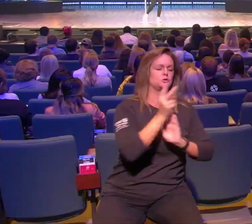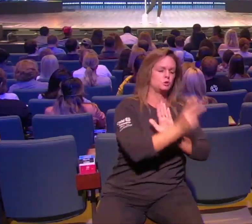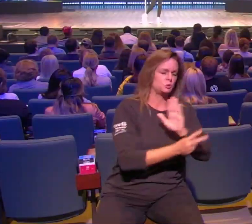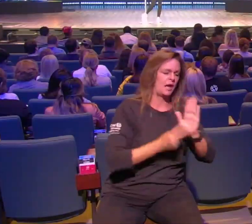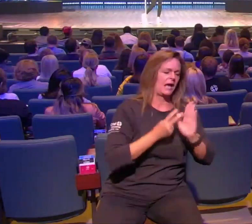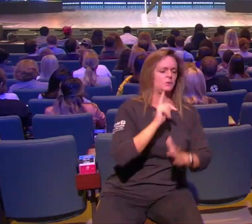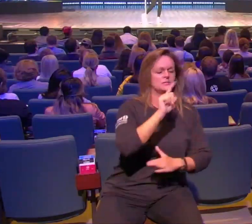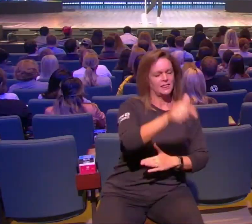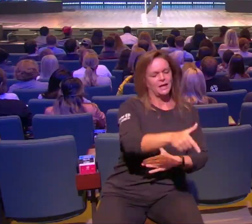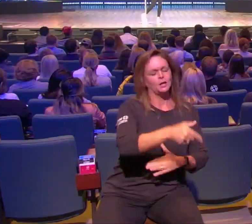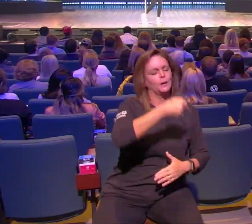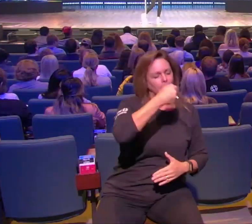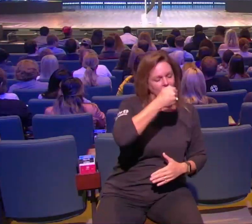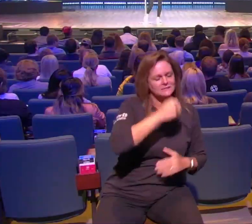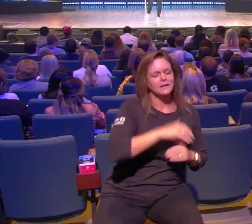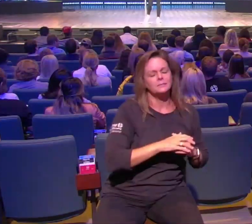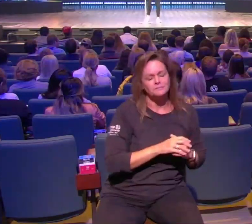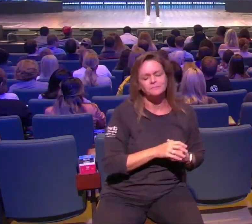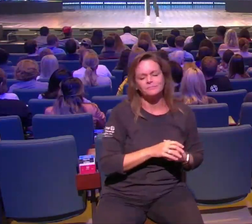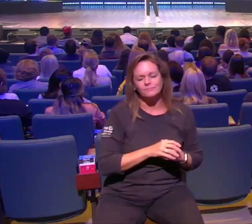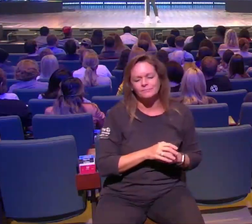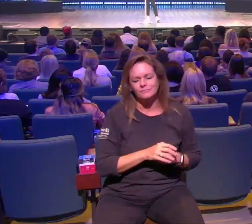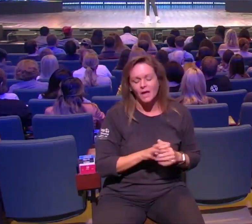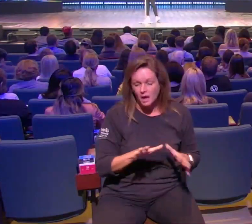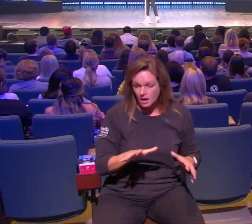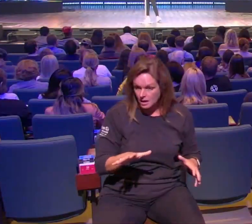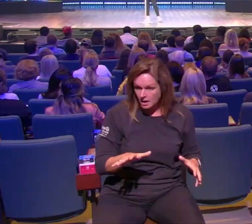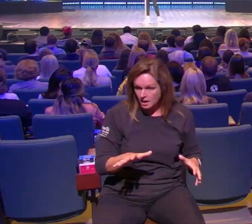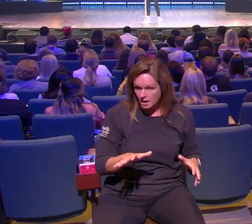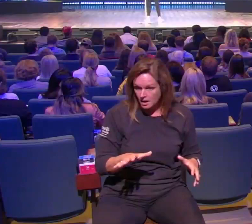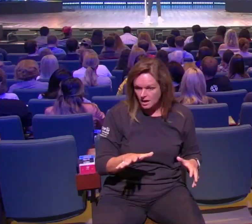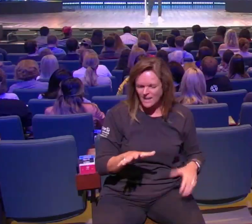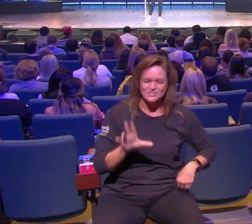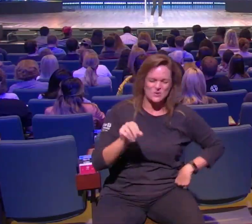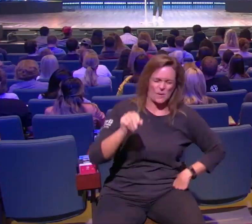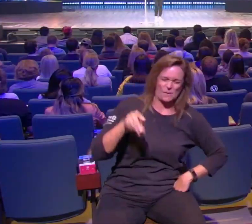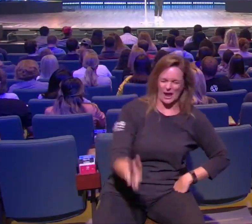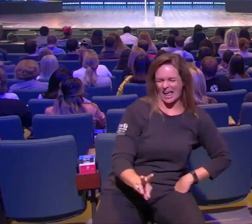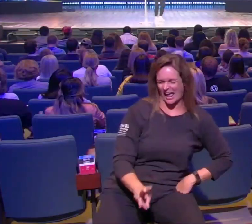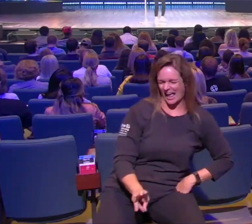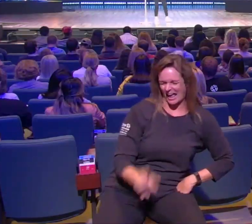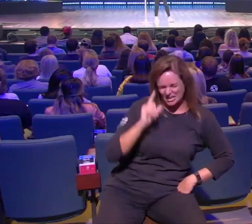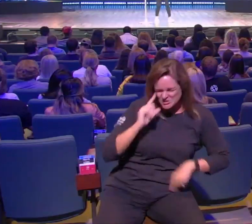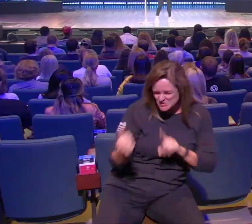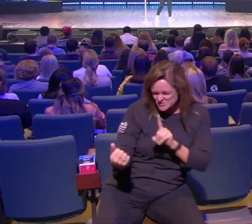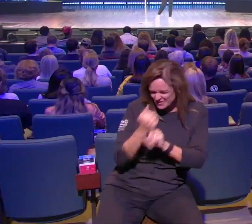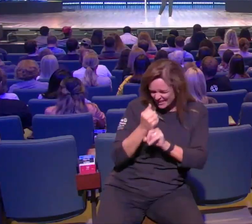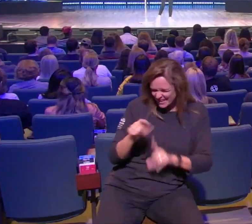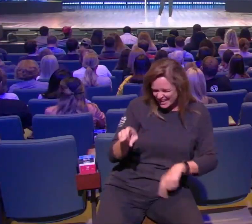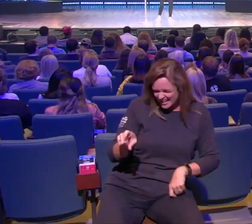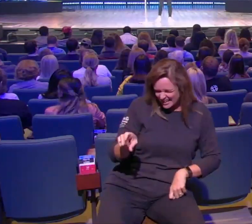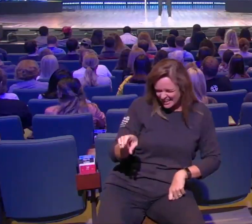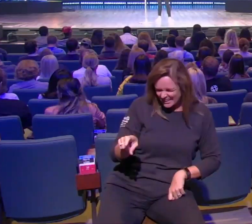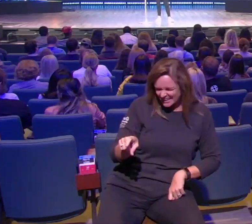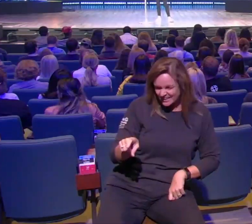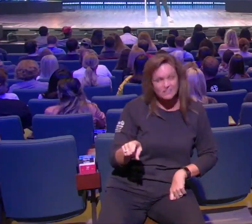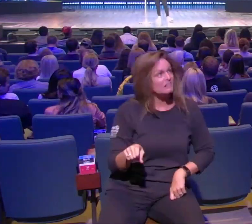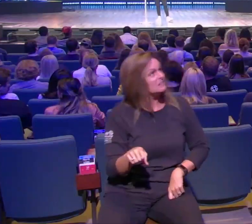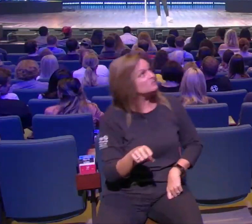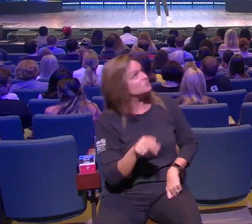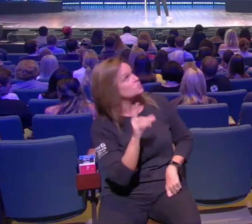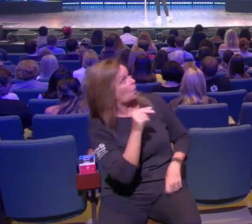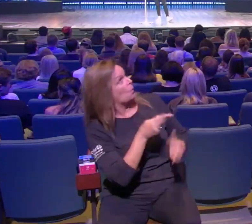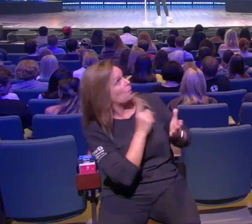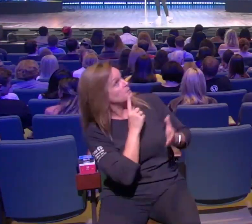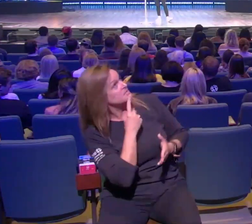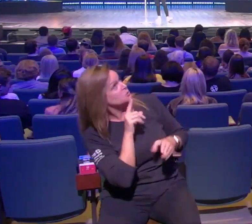no way. See, I had to say yes to the offer that was made before I could actually step in to the kairos